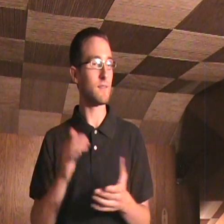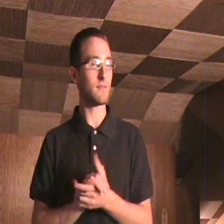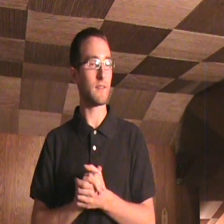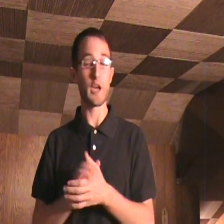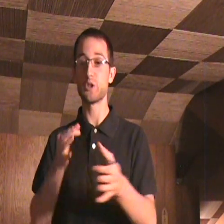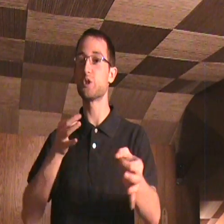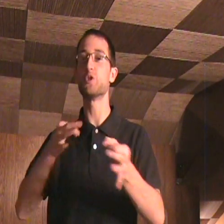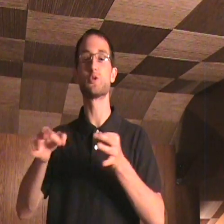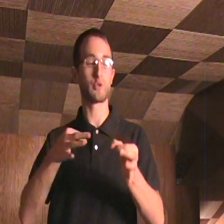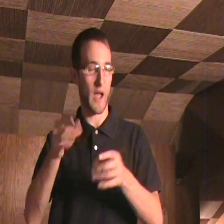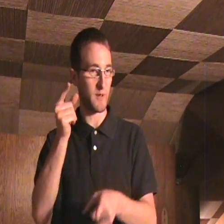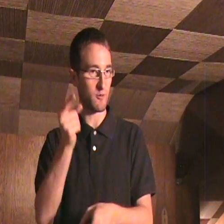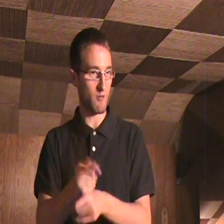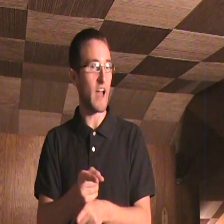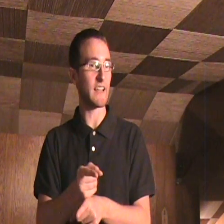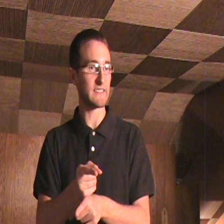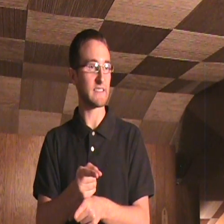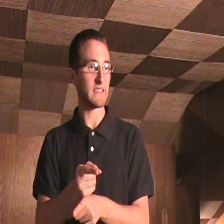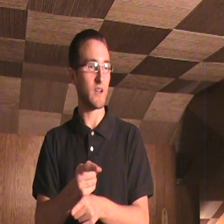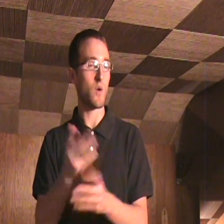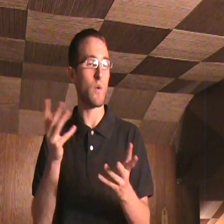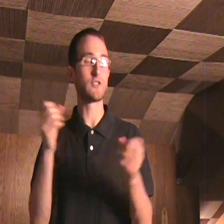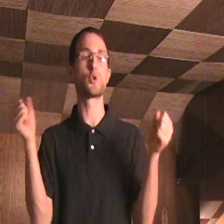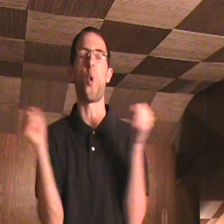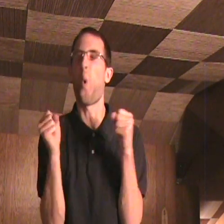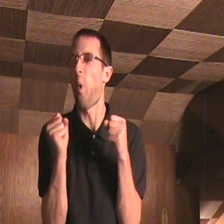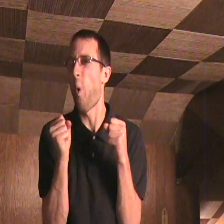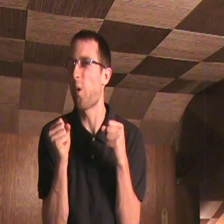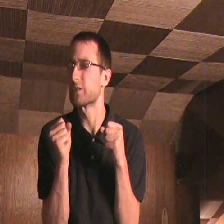Describing. And what kind of word is cold? Describing.